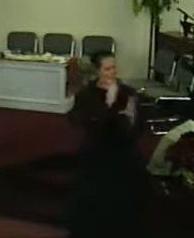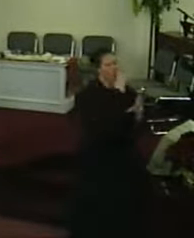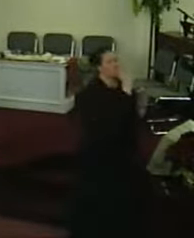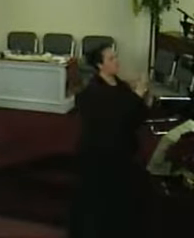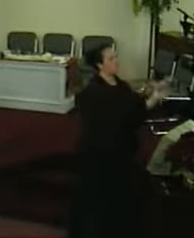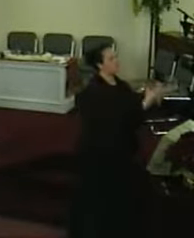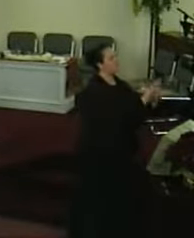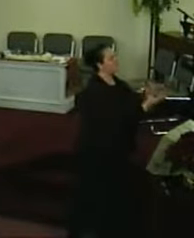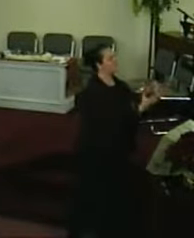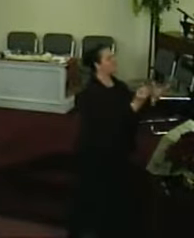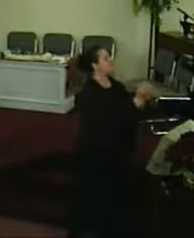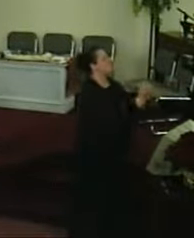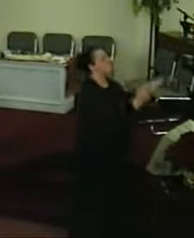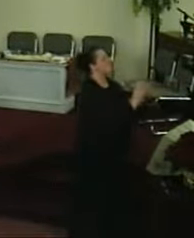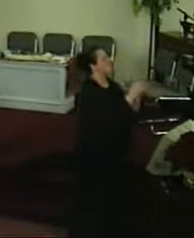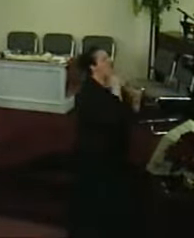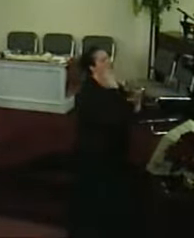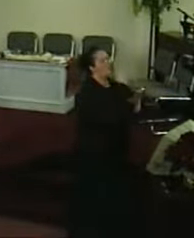All around them, beauty,